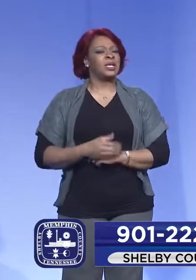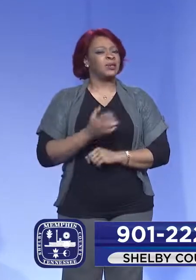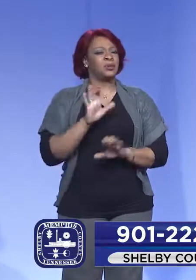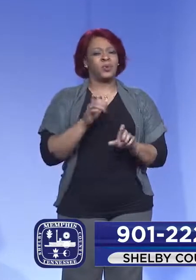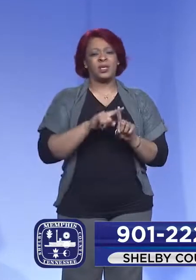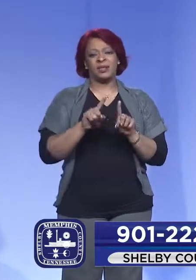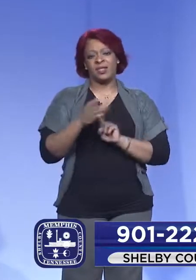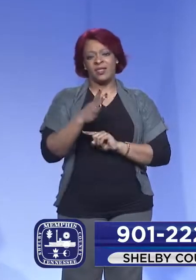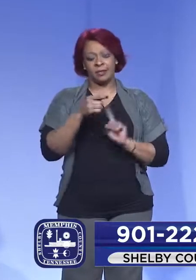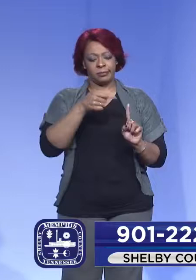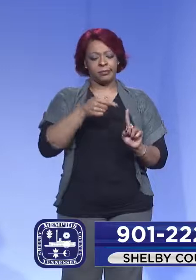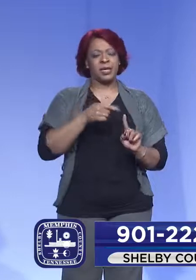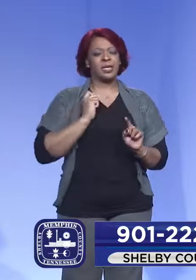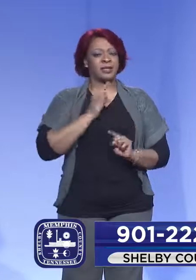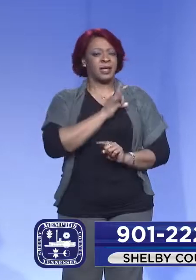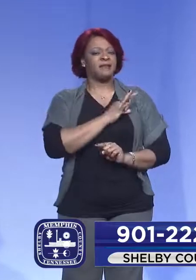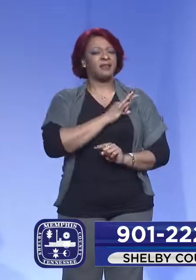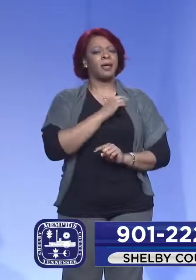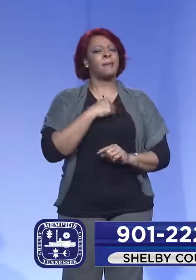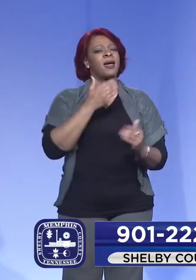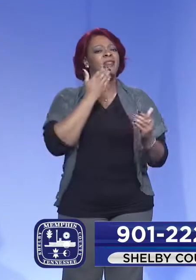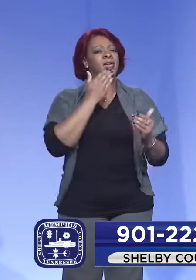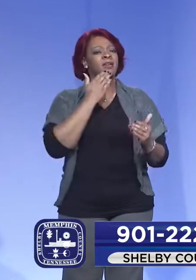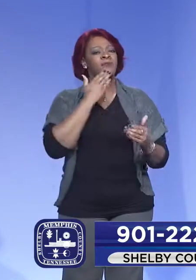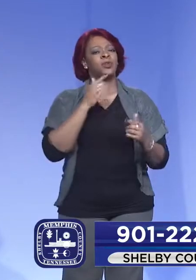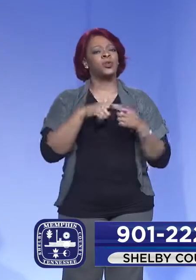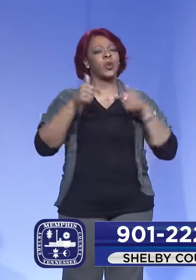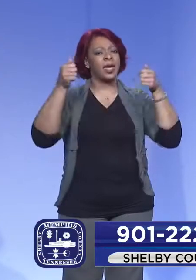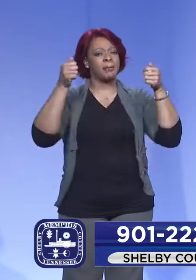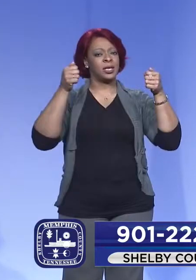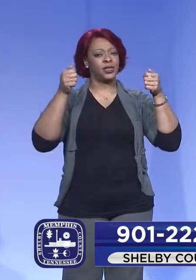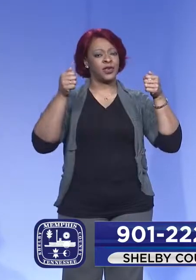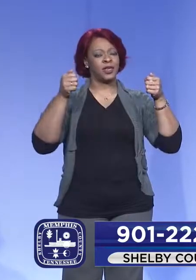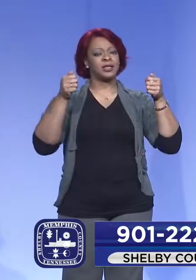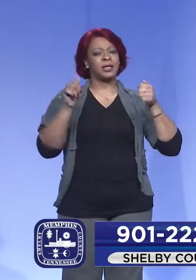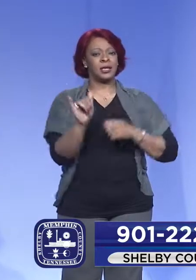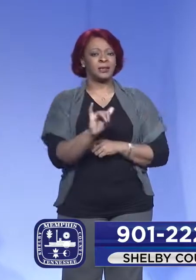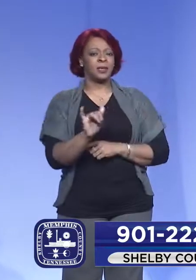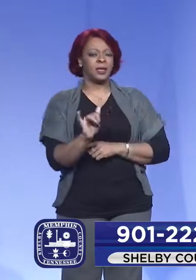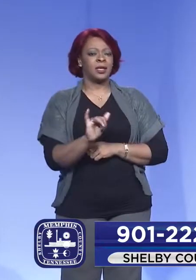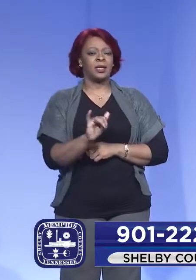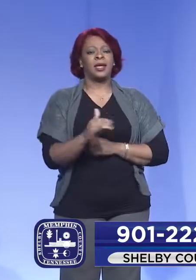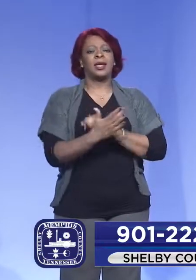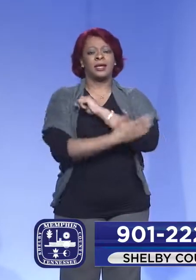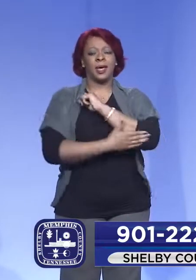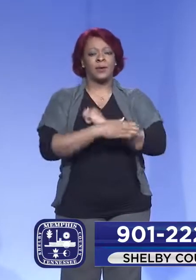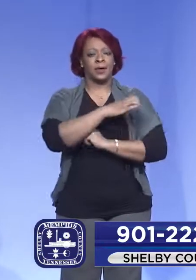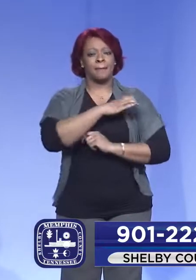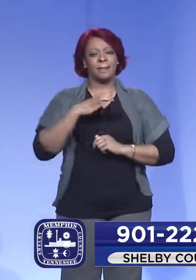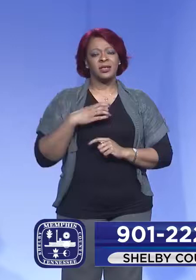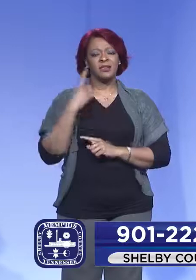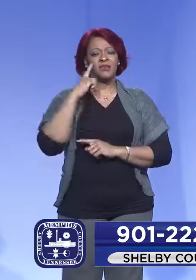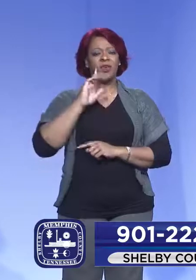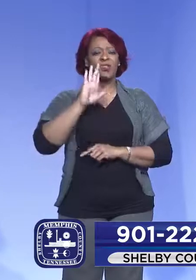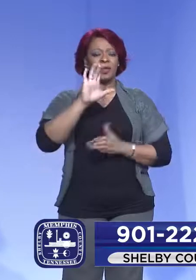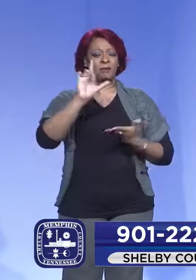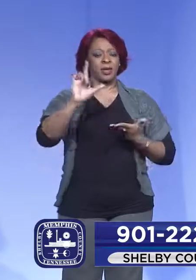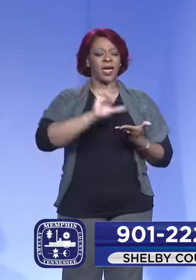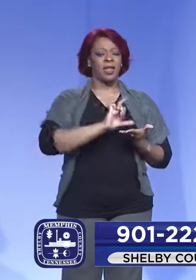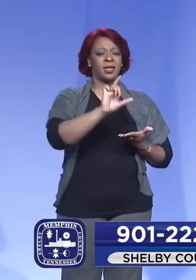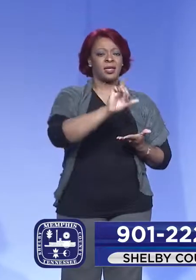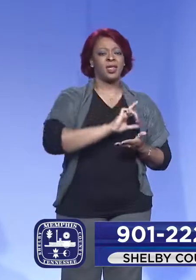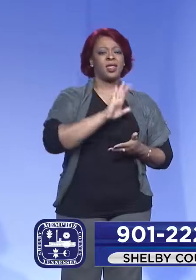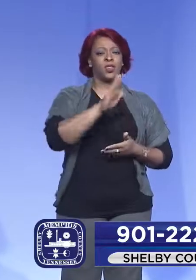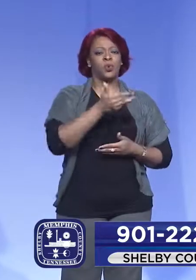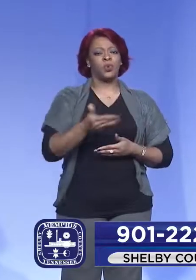around staffing, and I really am thankful to administration as well as to the county commission for allocating